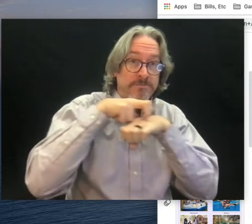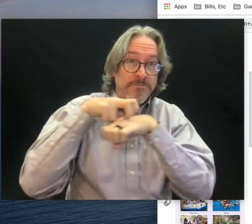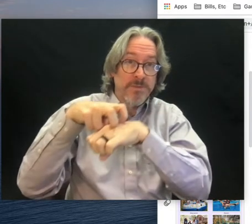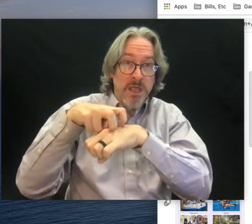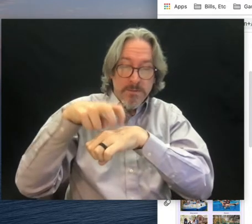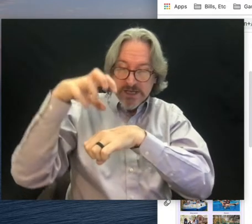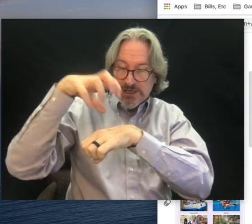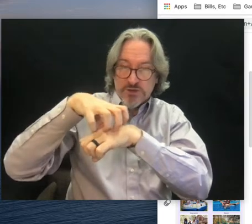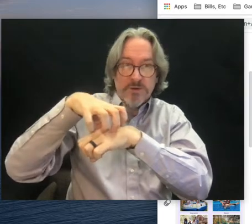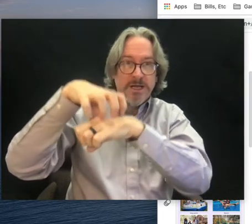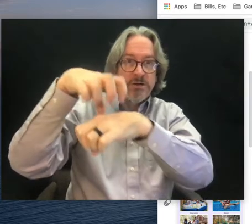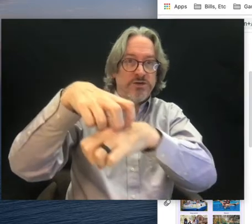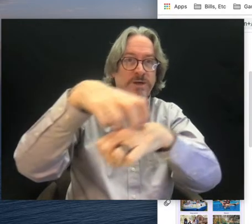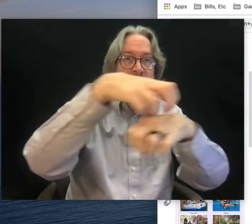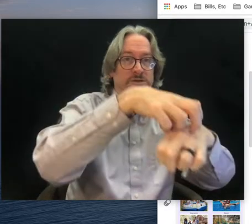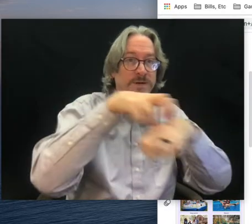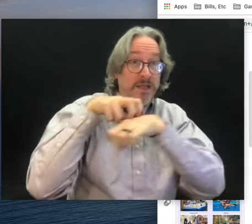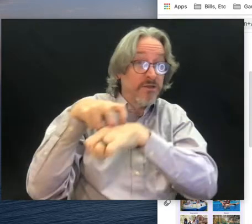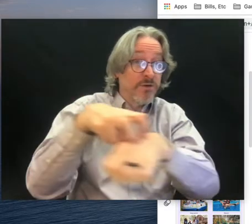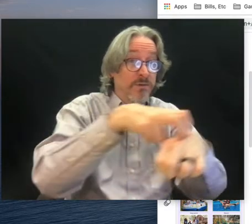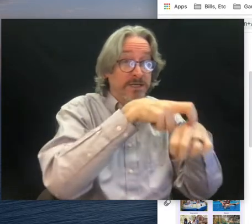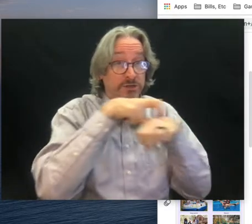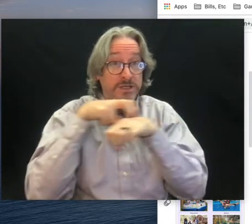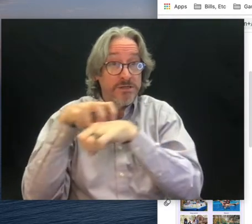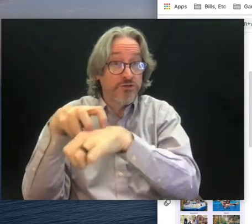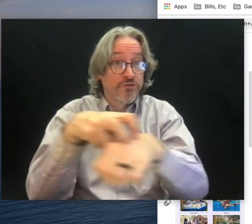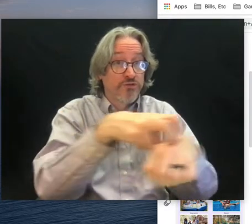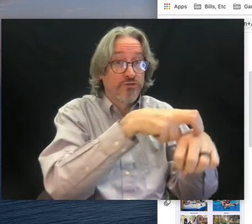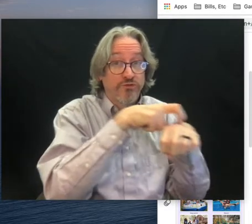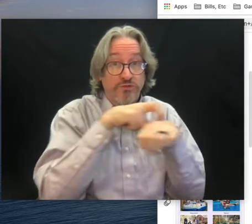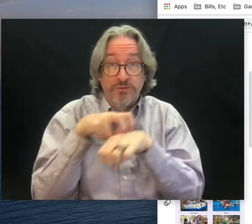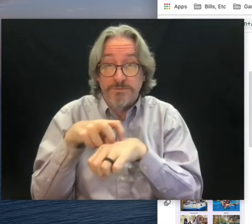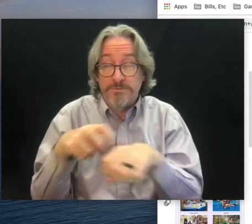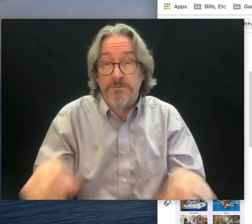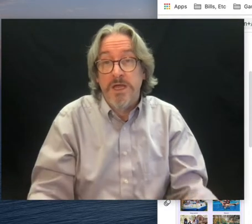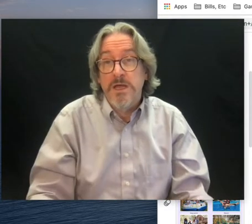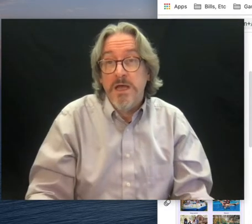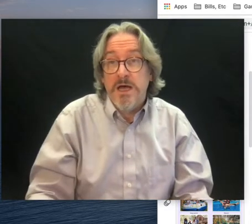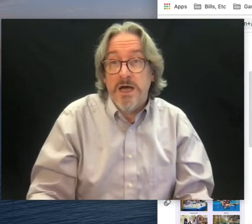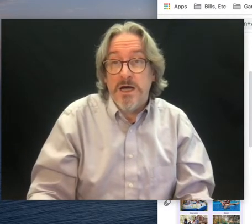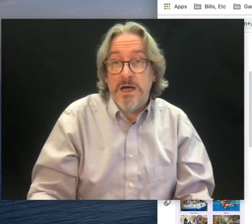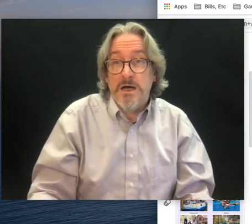Circus, because here's a ring, here's a ring, here's a ring, like 3-ring circus.